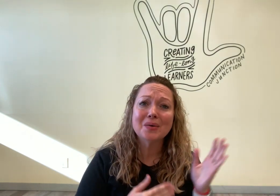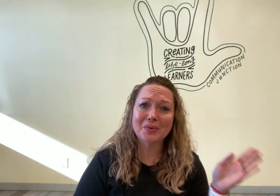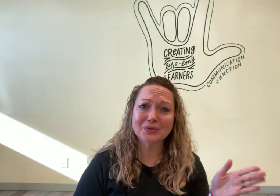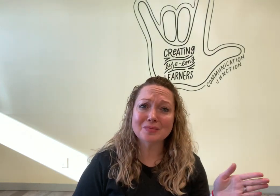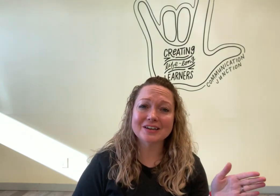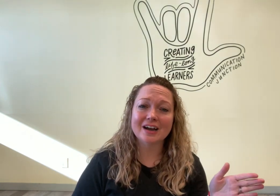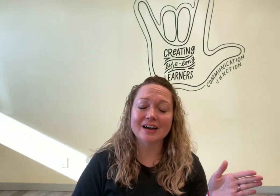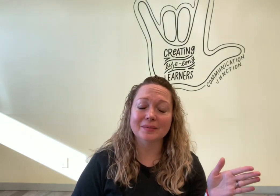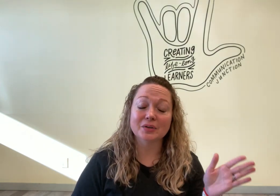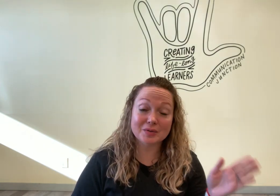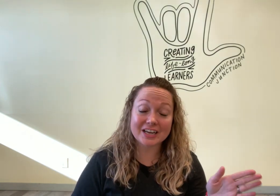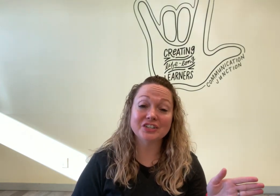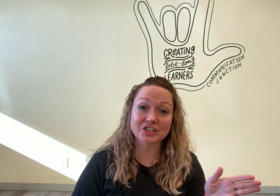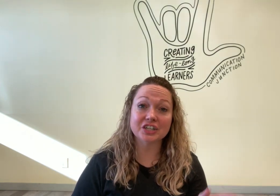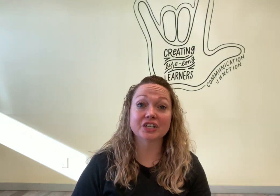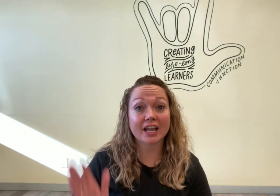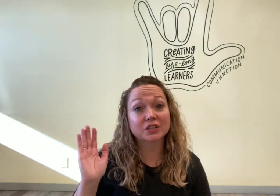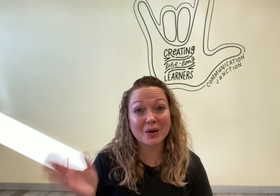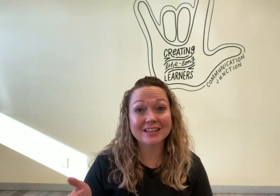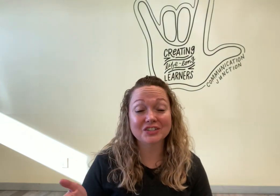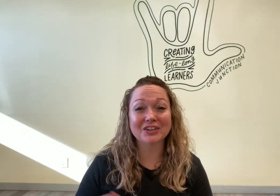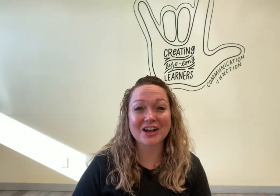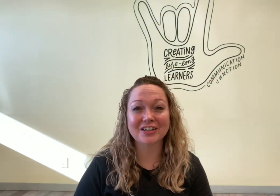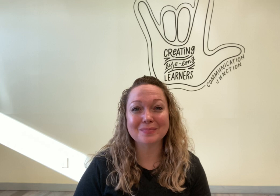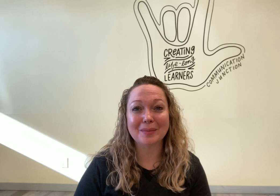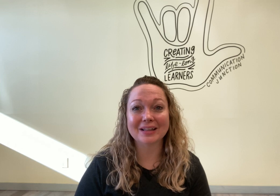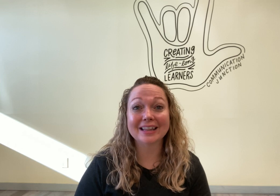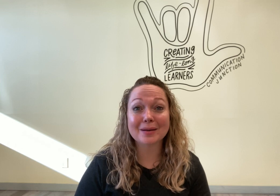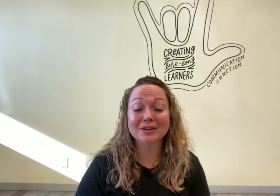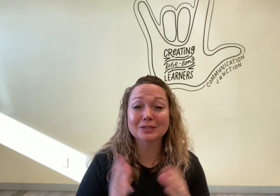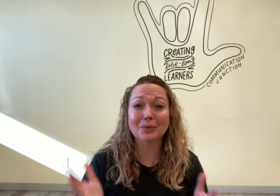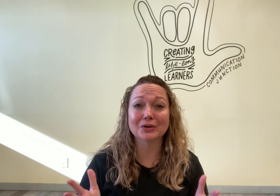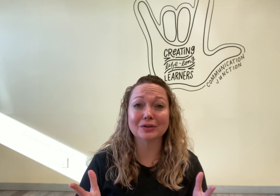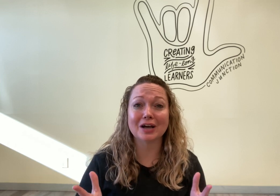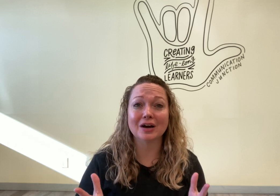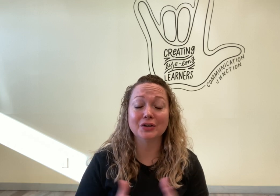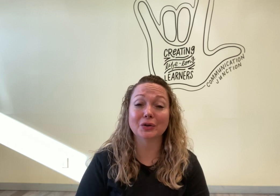both Communication Junction as well as Chillicothe Public Library. Support your